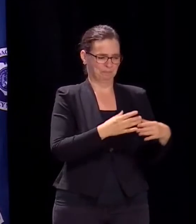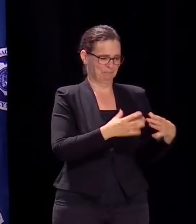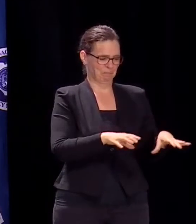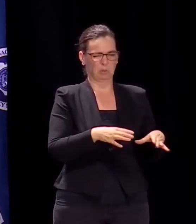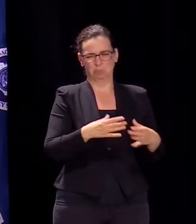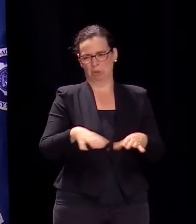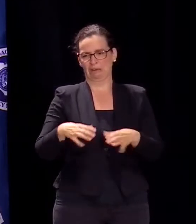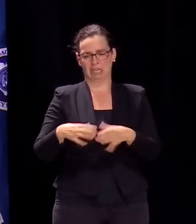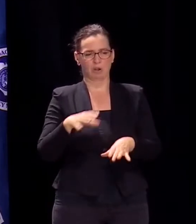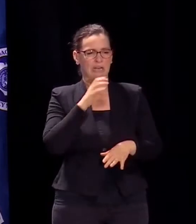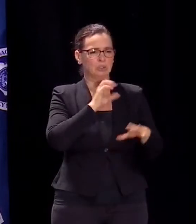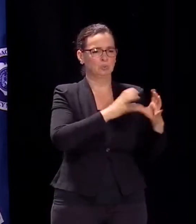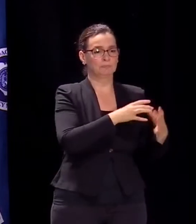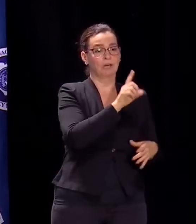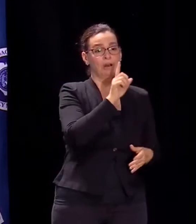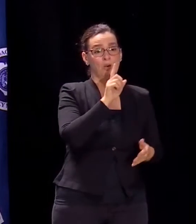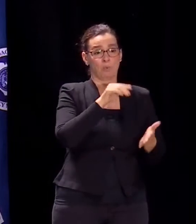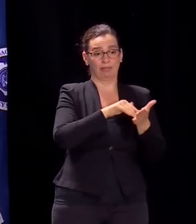1,595 females,